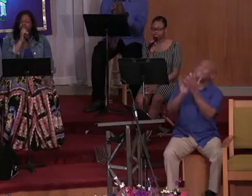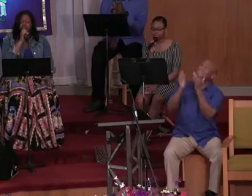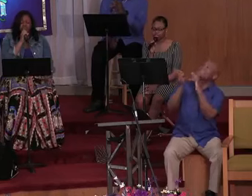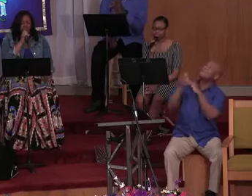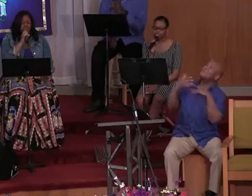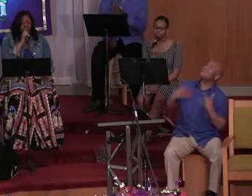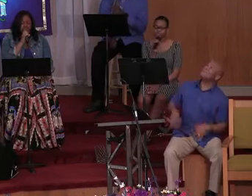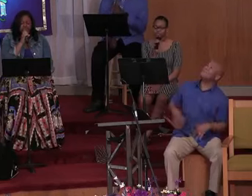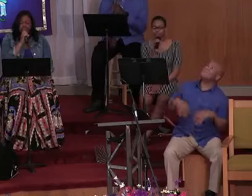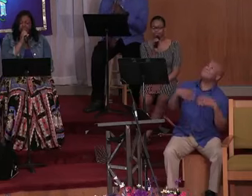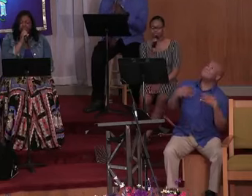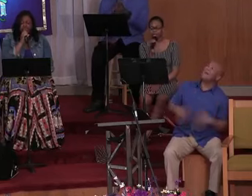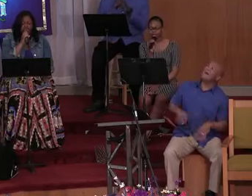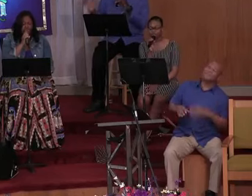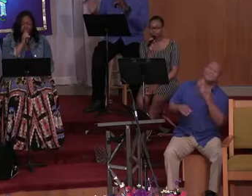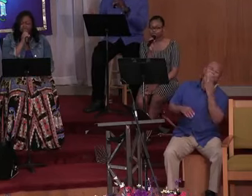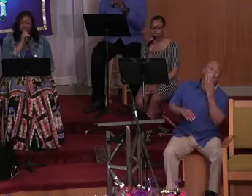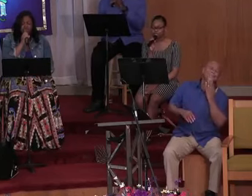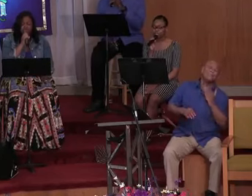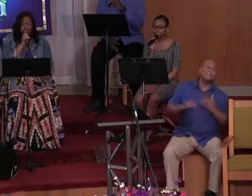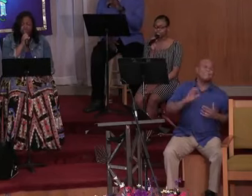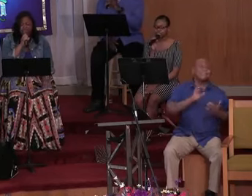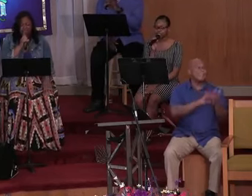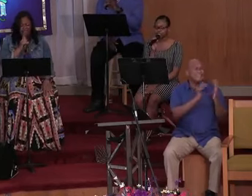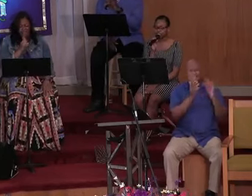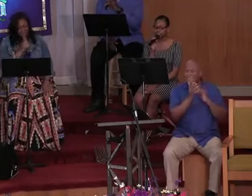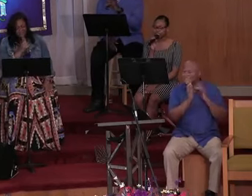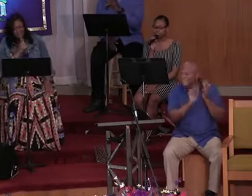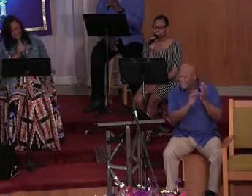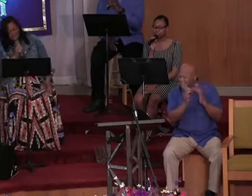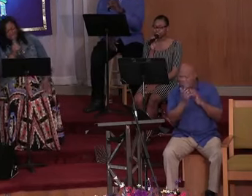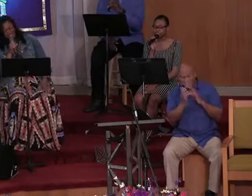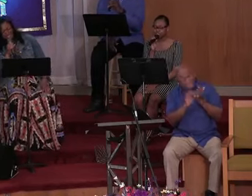Sweet Jesus, Jesus, Jesus, Jesus.